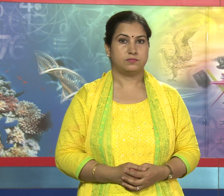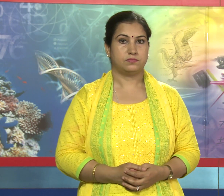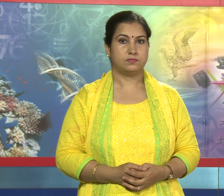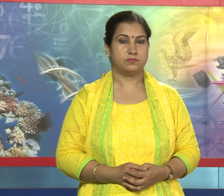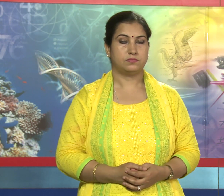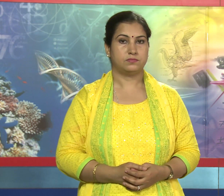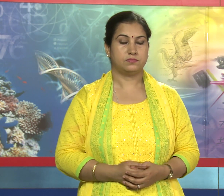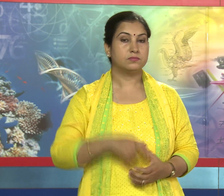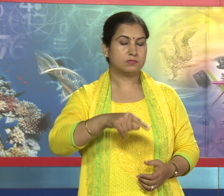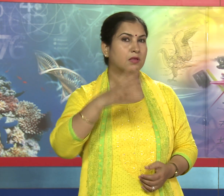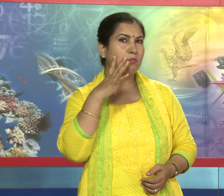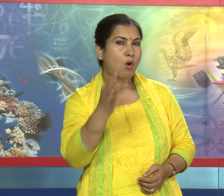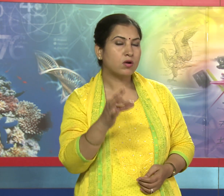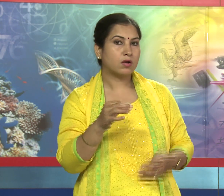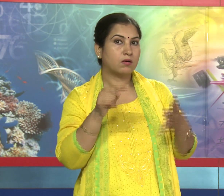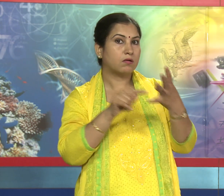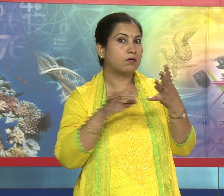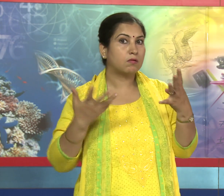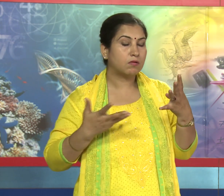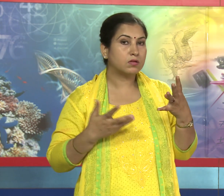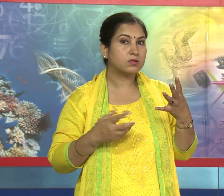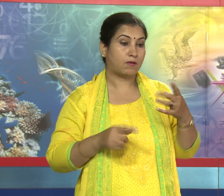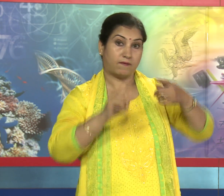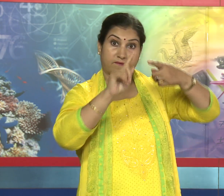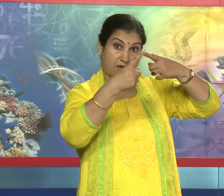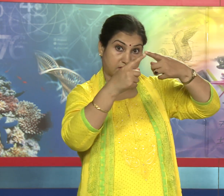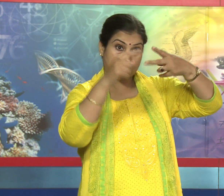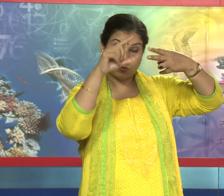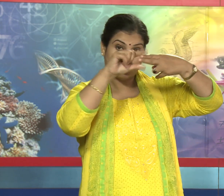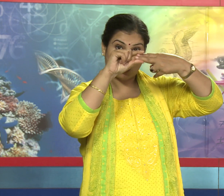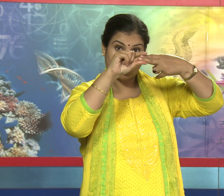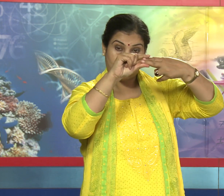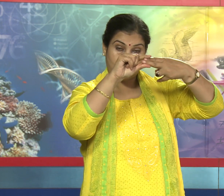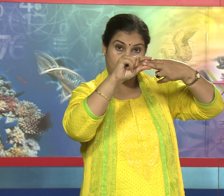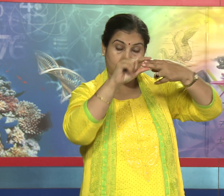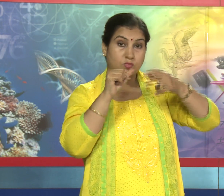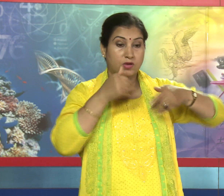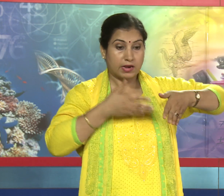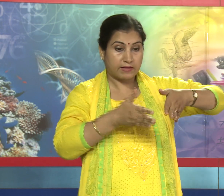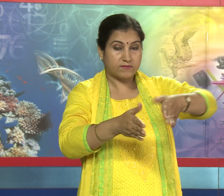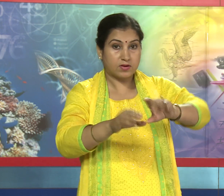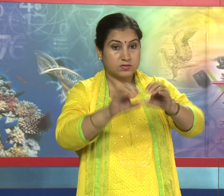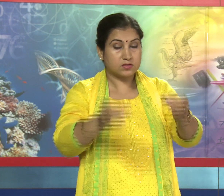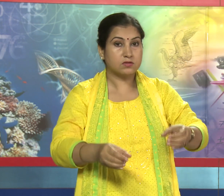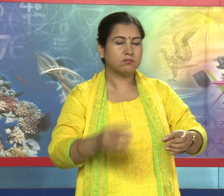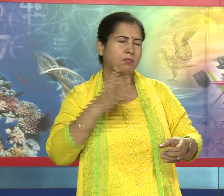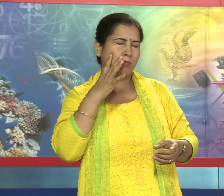The important point is the first two river systems are the main river systems